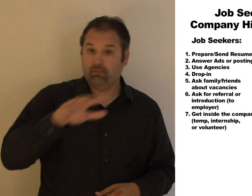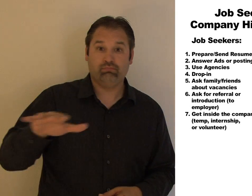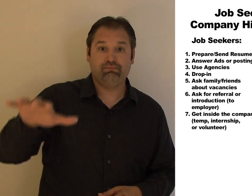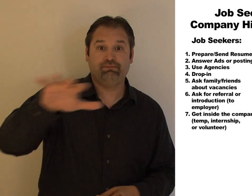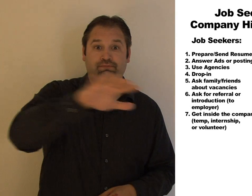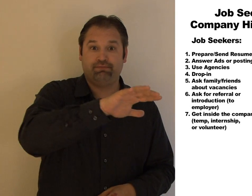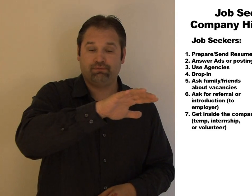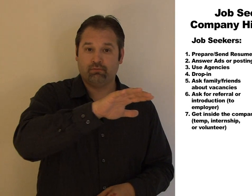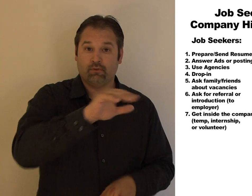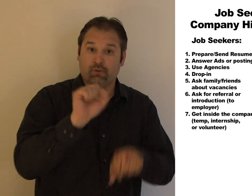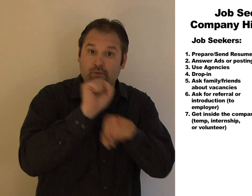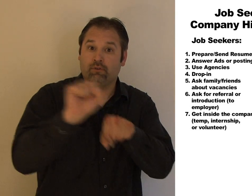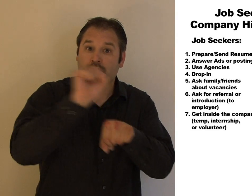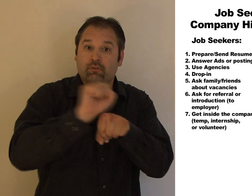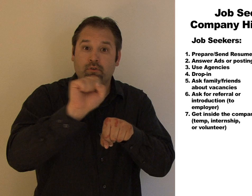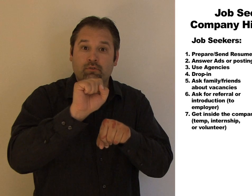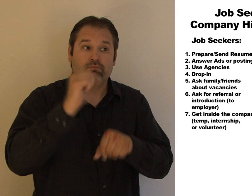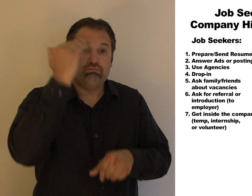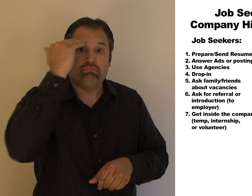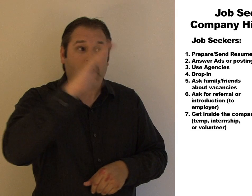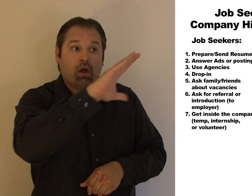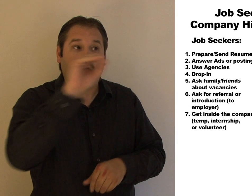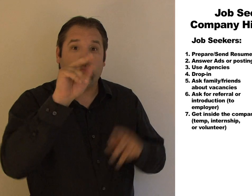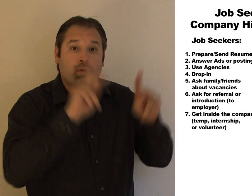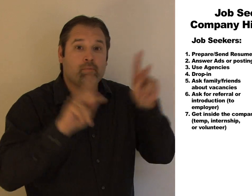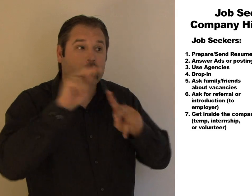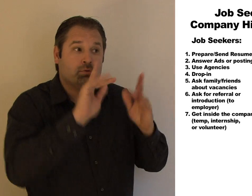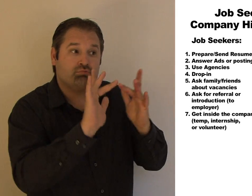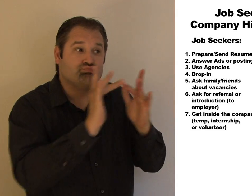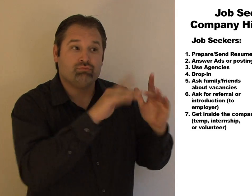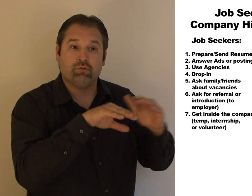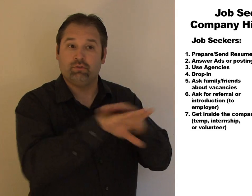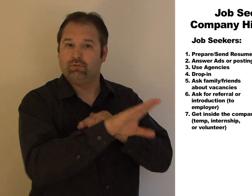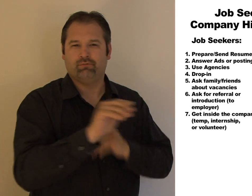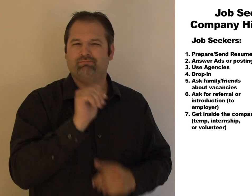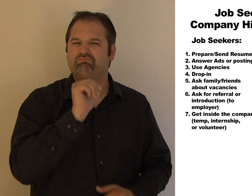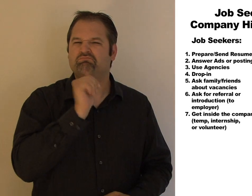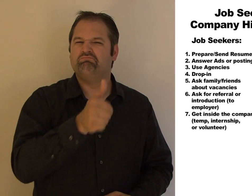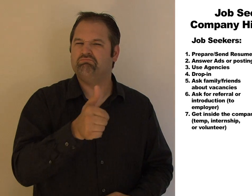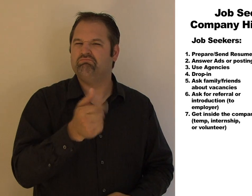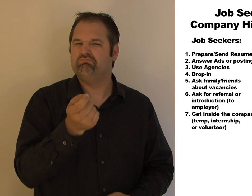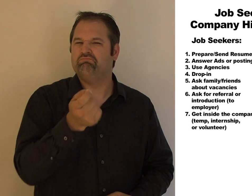As you can see here, job seekers spend the least amount of time getting inside a company,